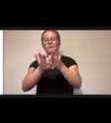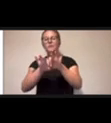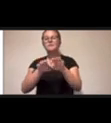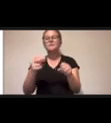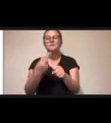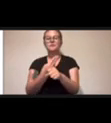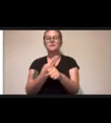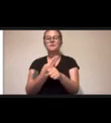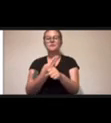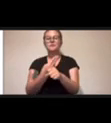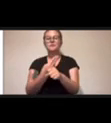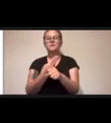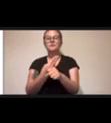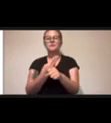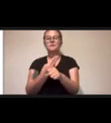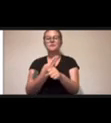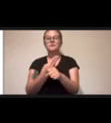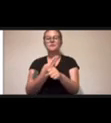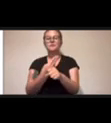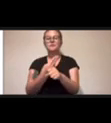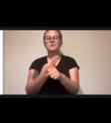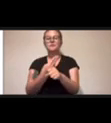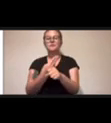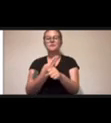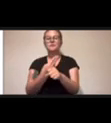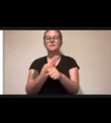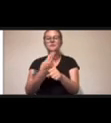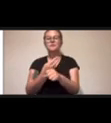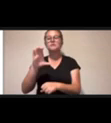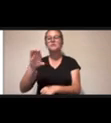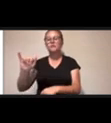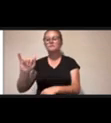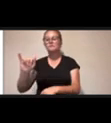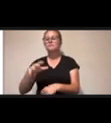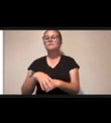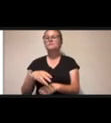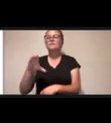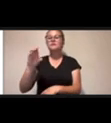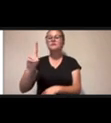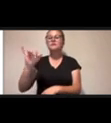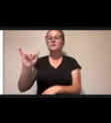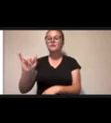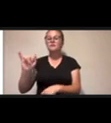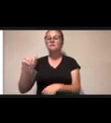This is important to use CDIs.